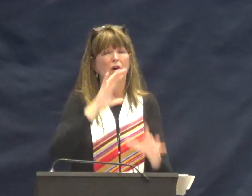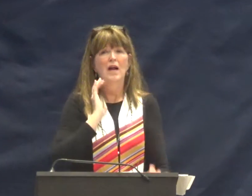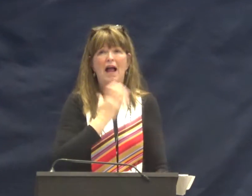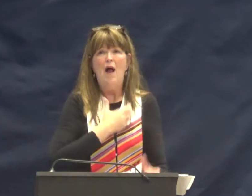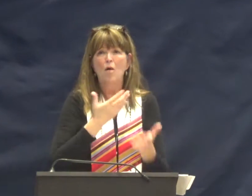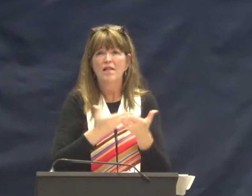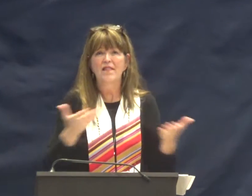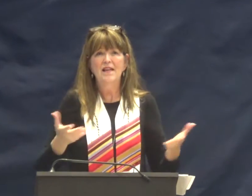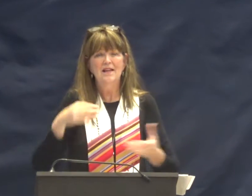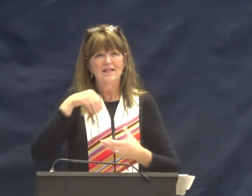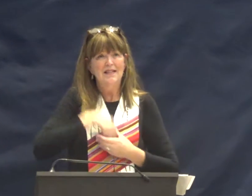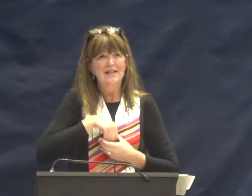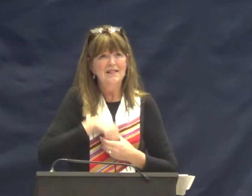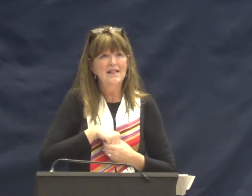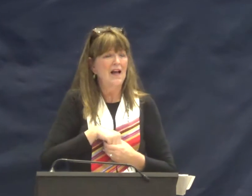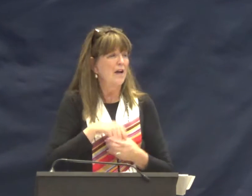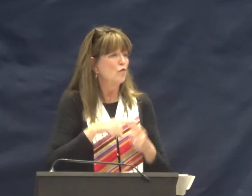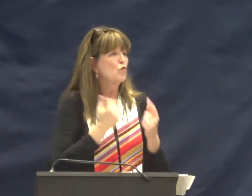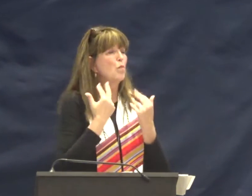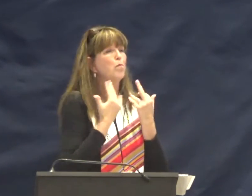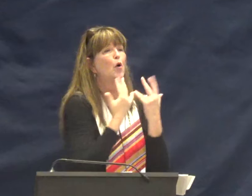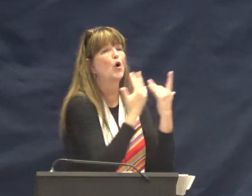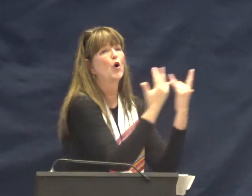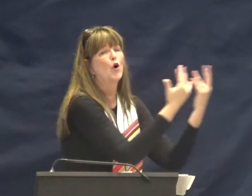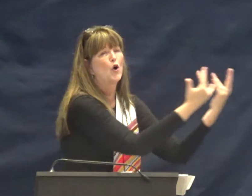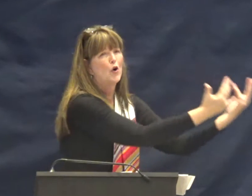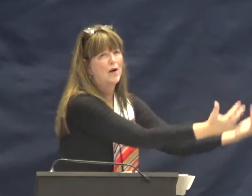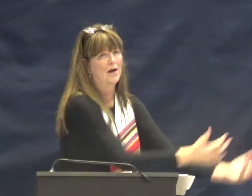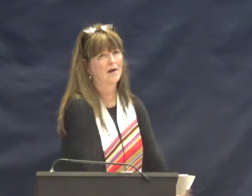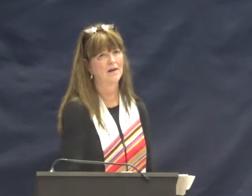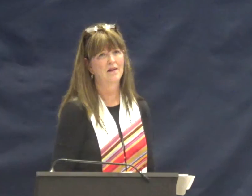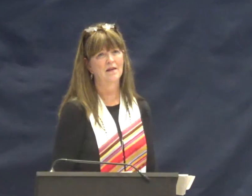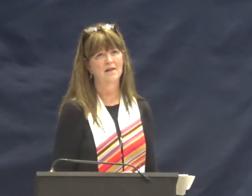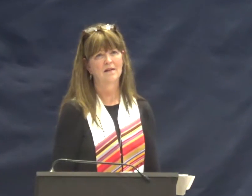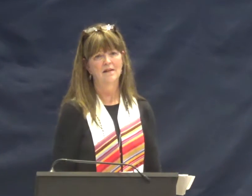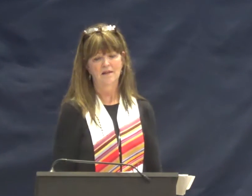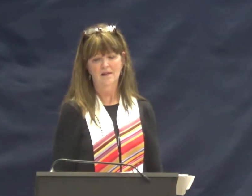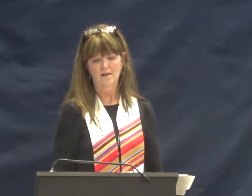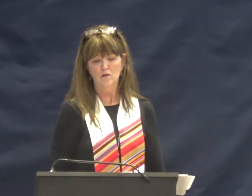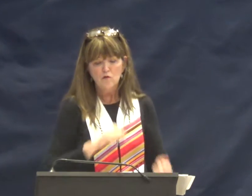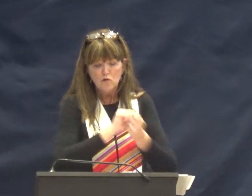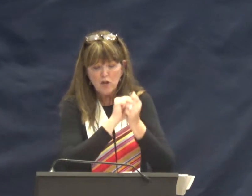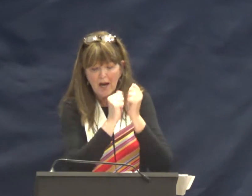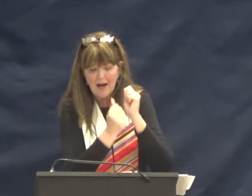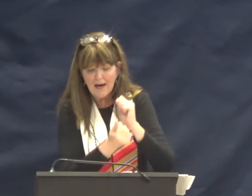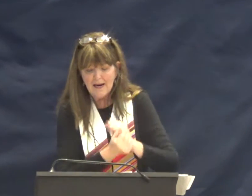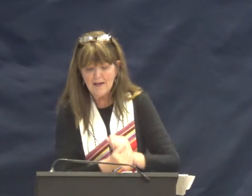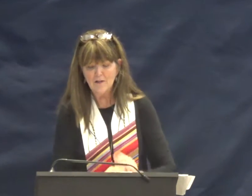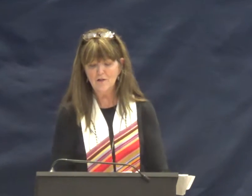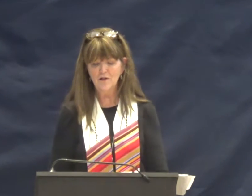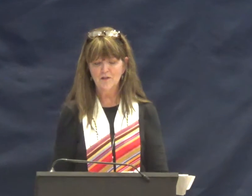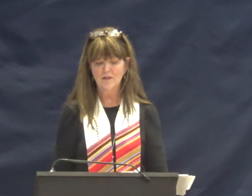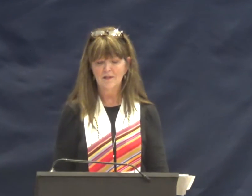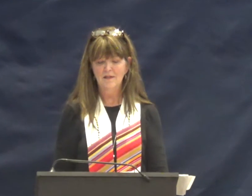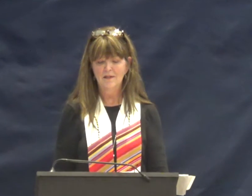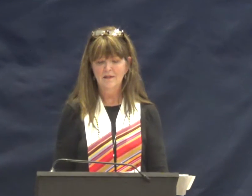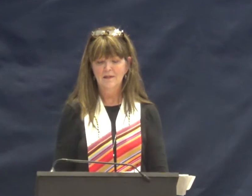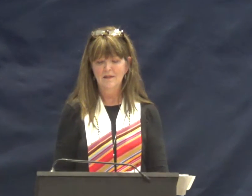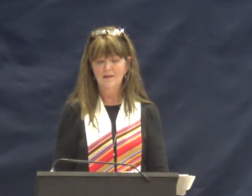this symbolism of this is that when Jesus came to help us delve deep, get that stuff